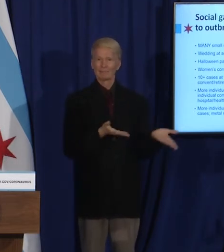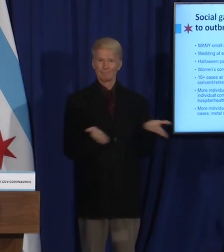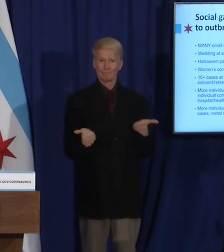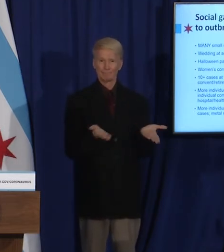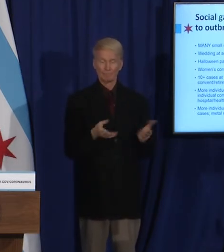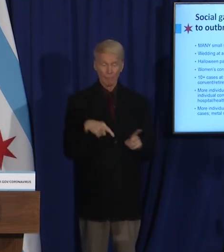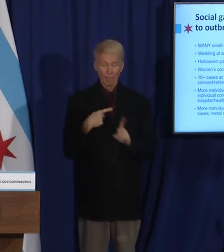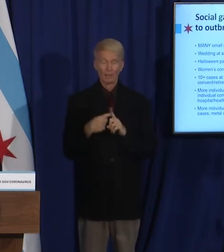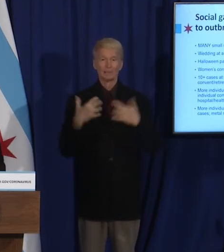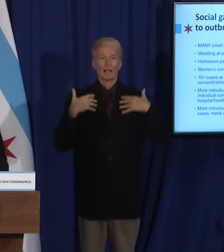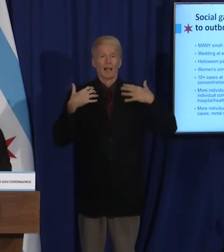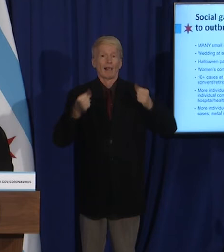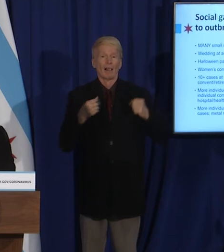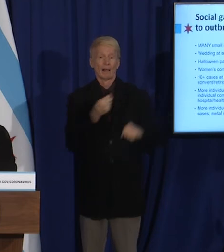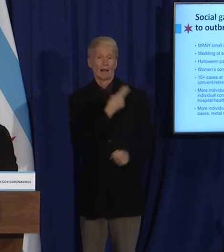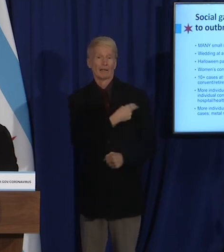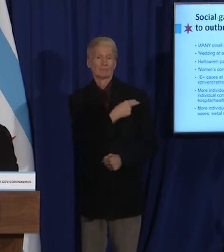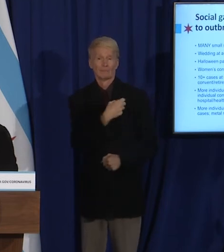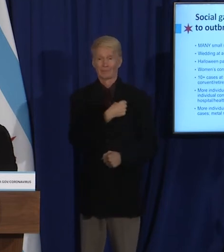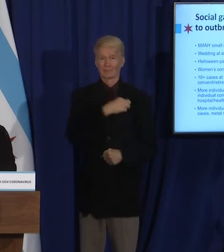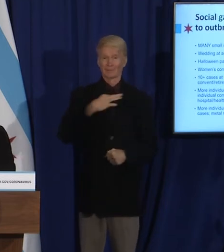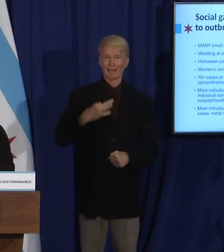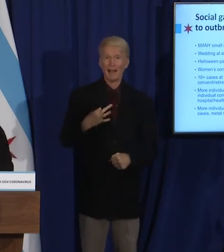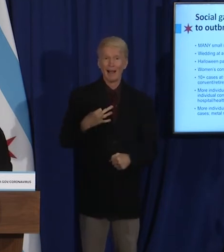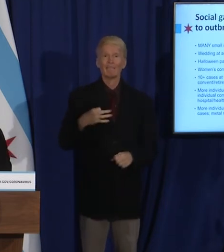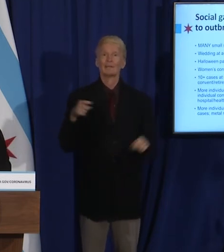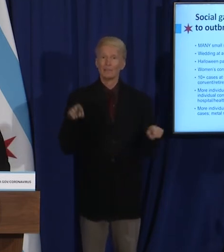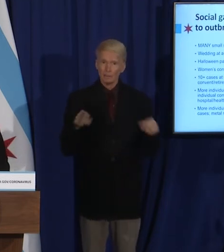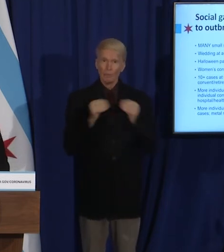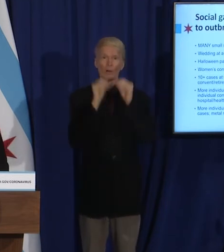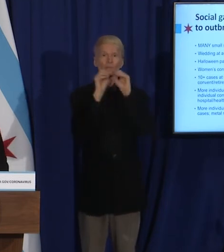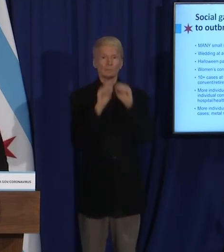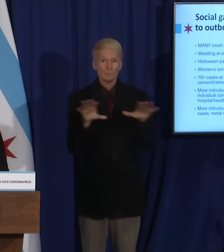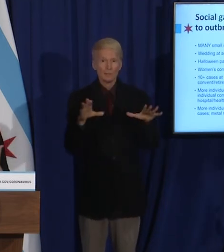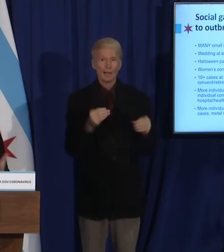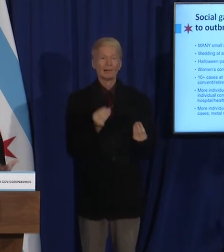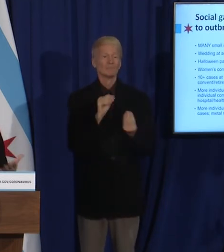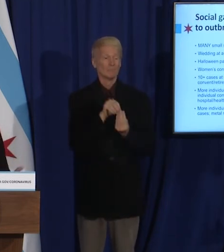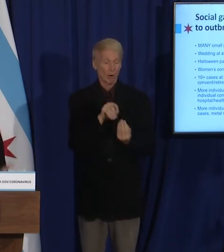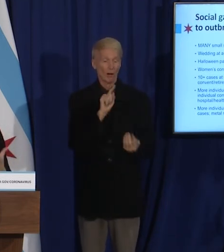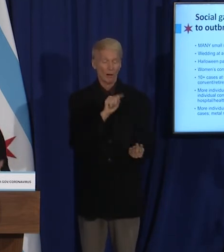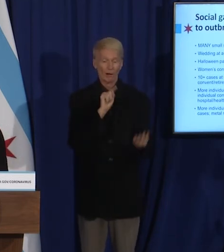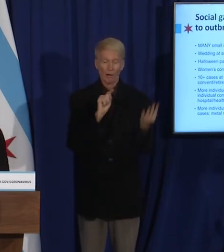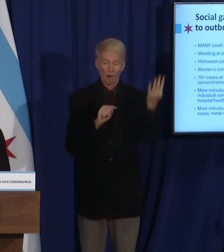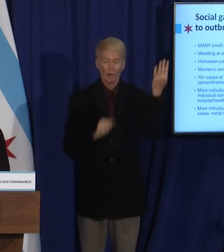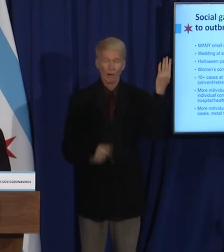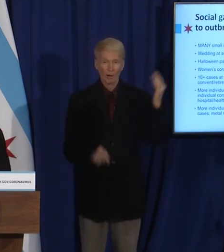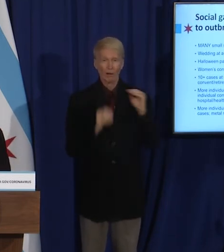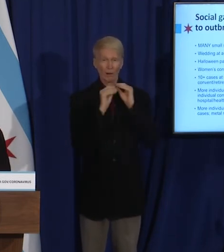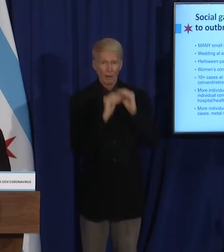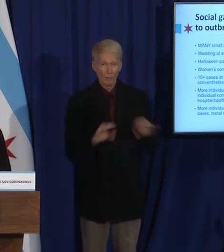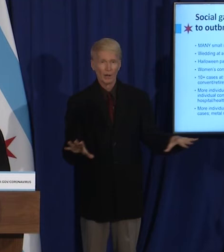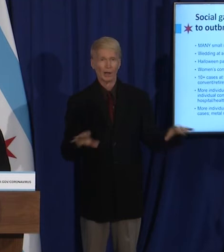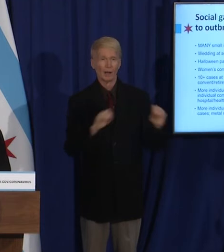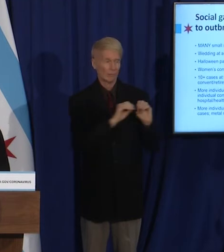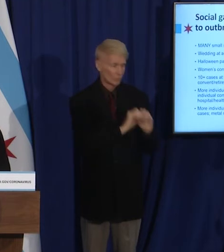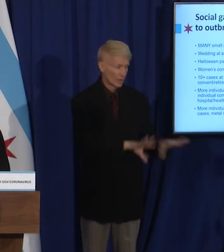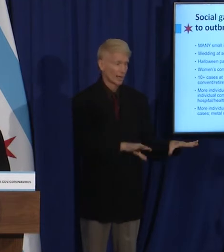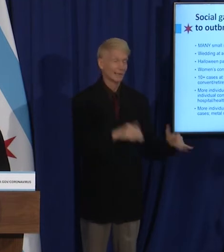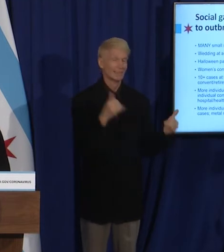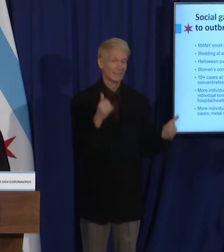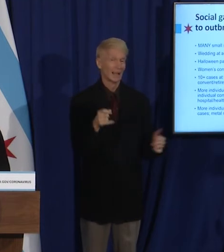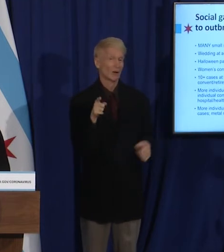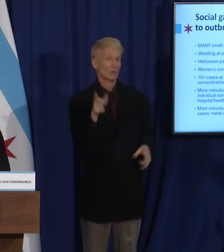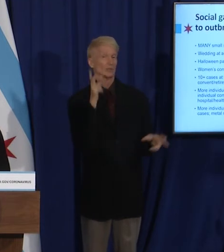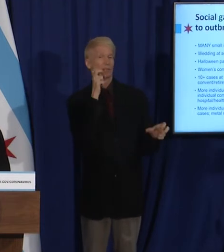staff, and we're seeing more individual work-associated cases and outbreaks. So I imagine all of you are hearing a lot more